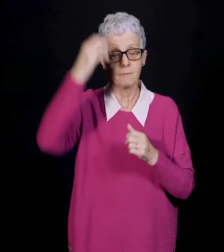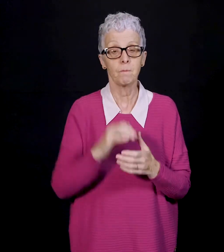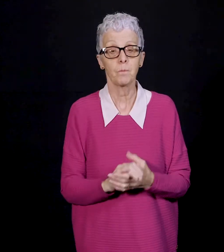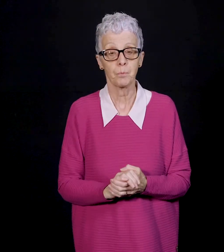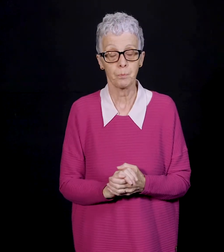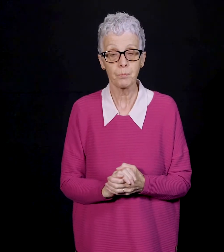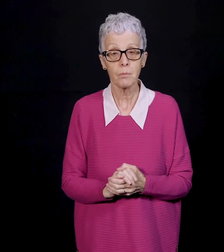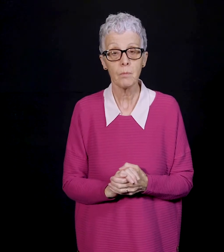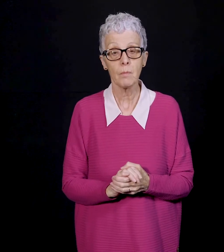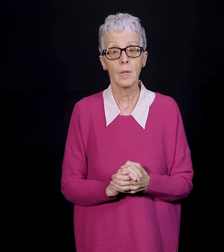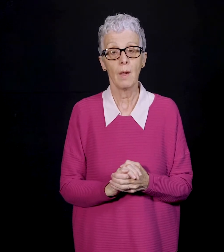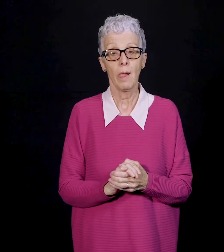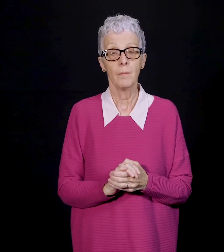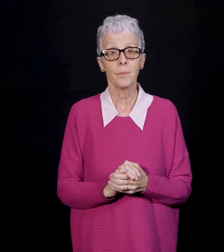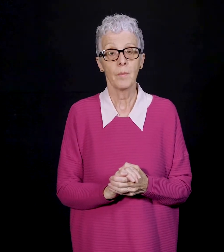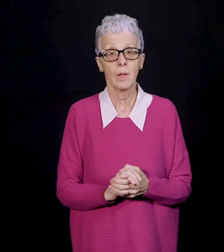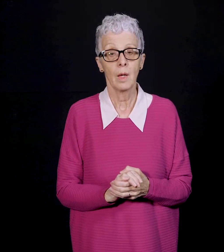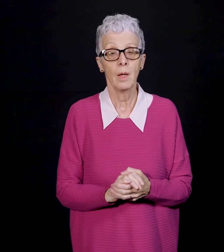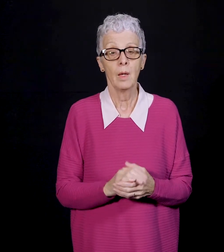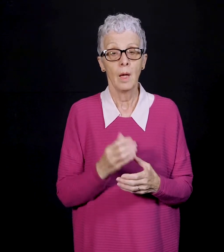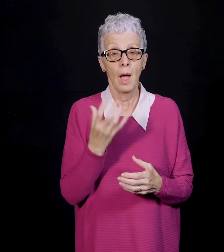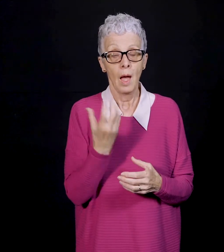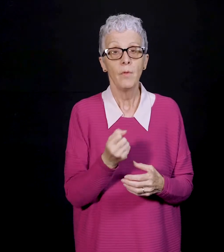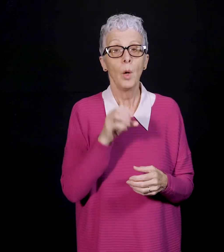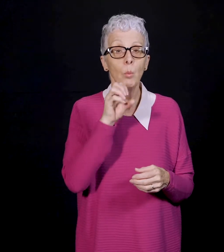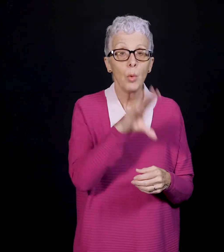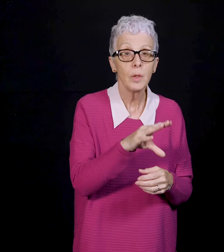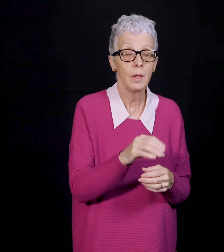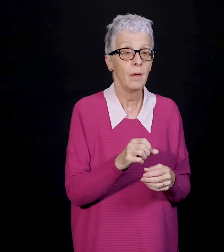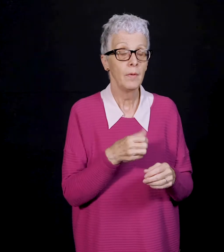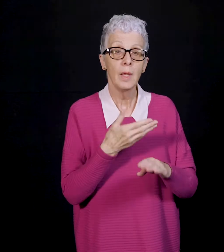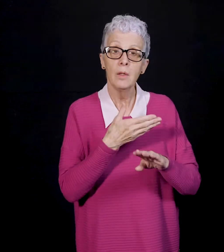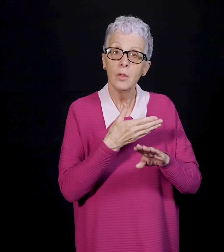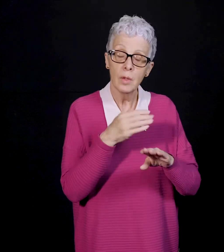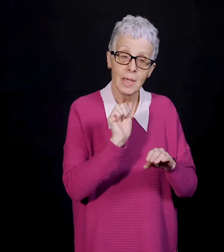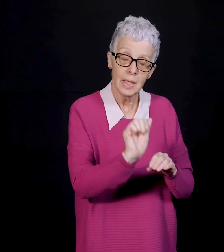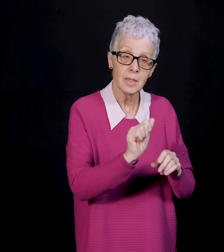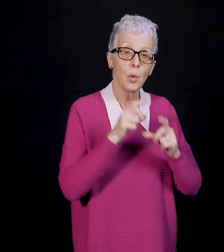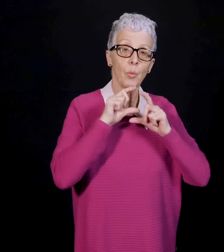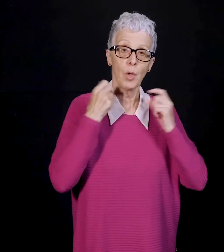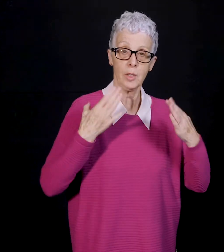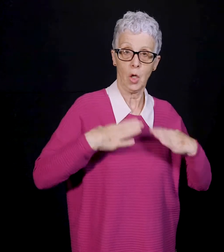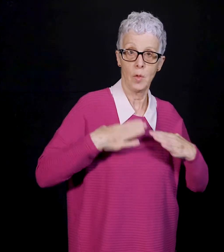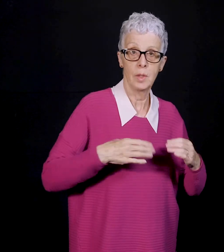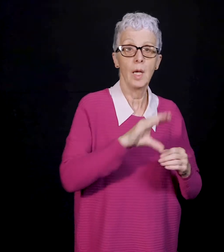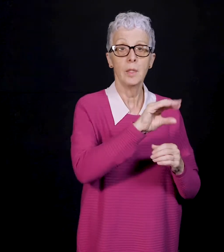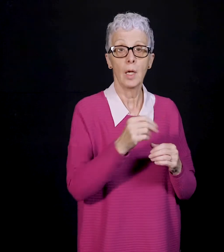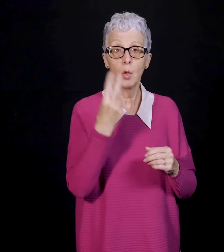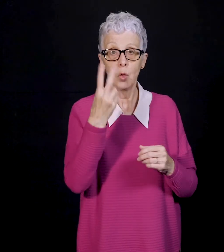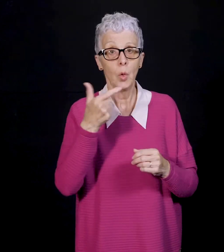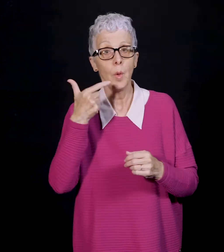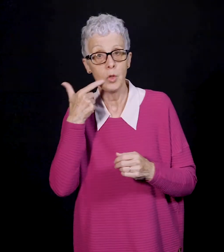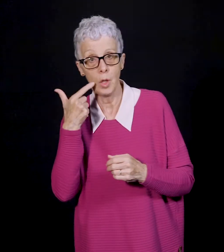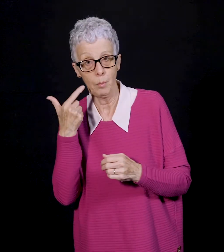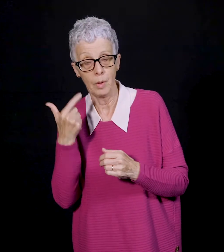And so it was, having put those vestments back on, now looking like a king, he would then take those two sheep, one for himself